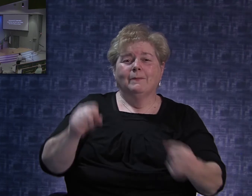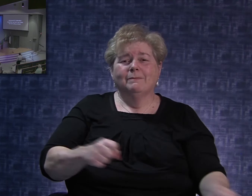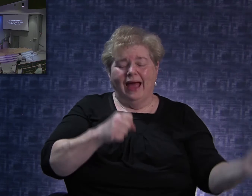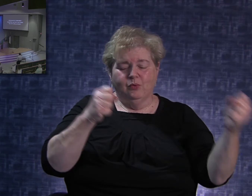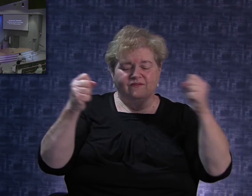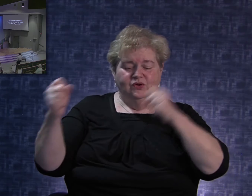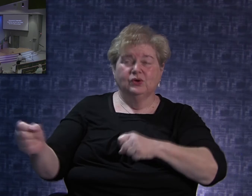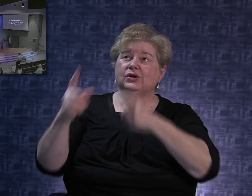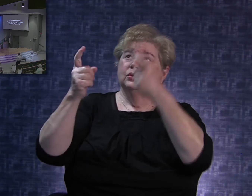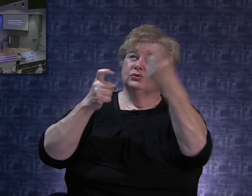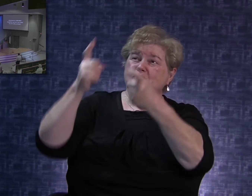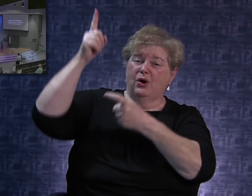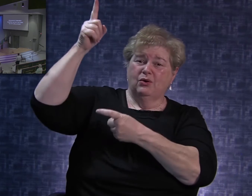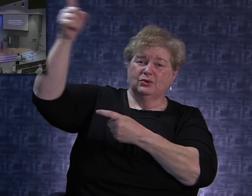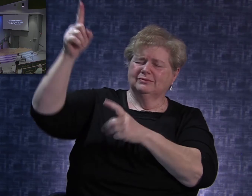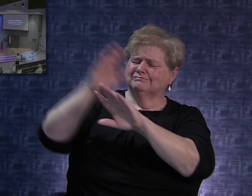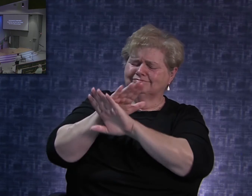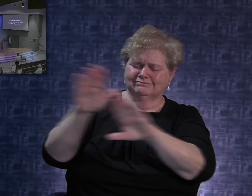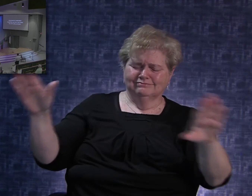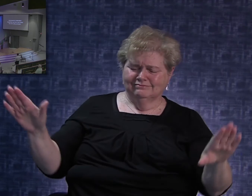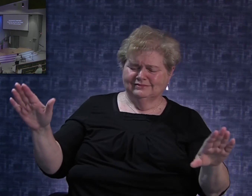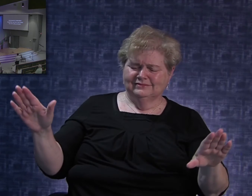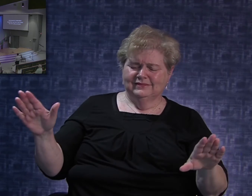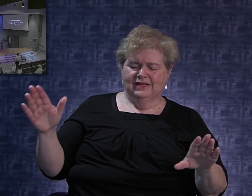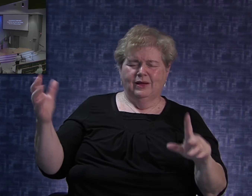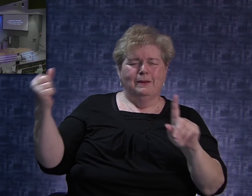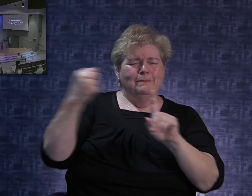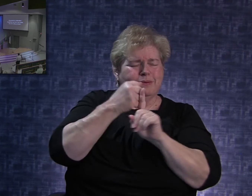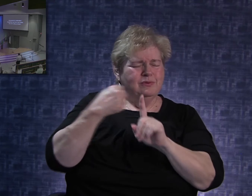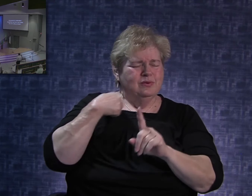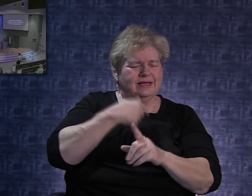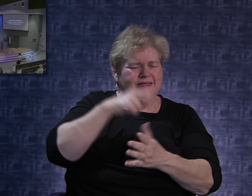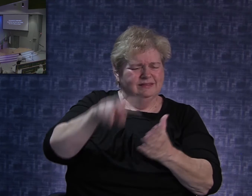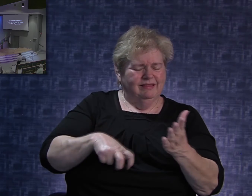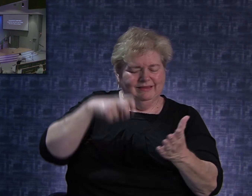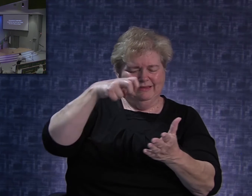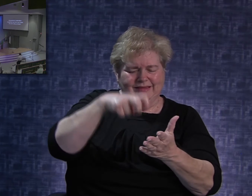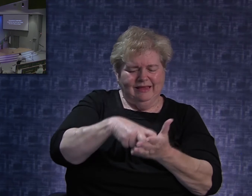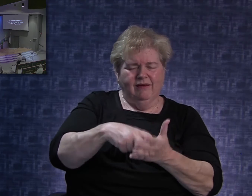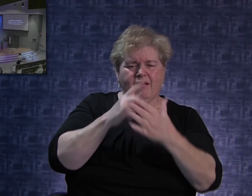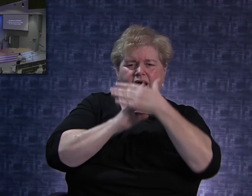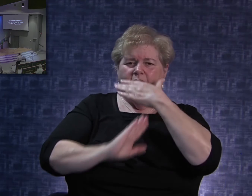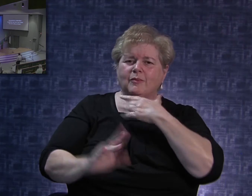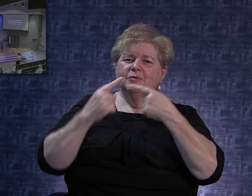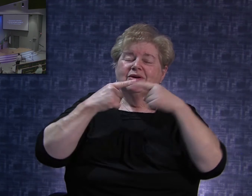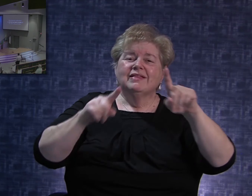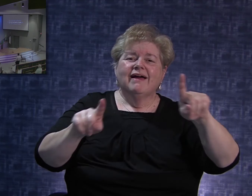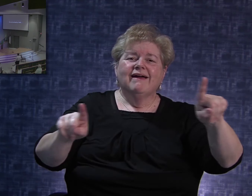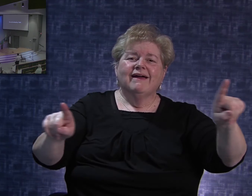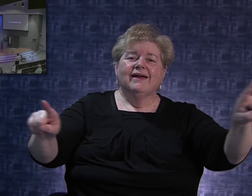God. Oh, powerful, untamable, awestruck we fall to our knees as we humbly